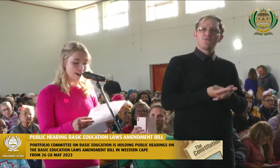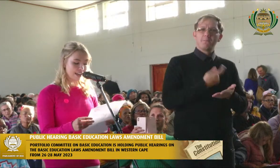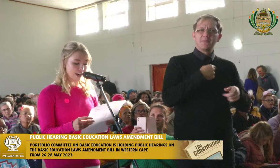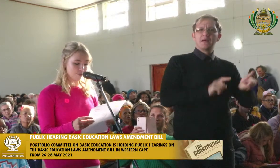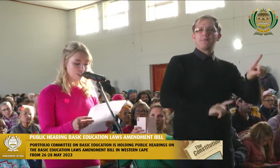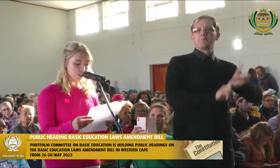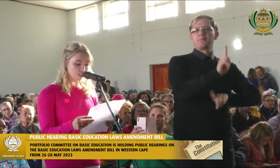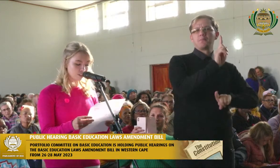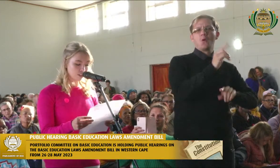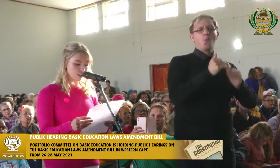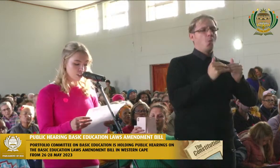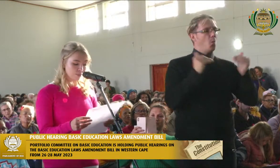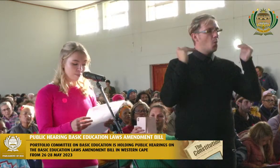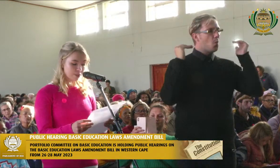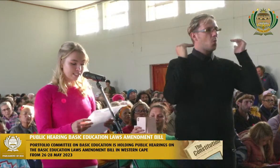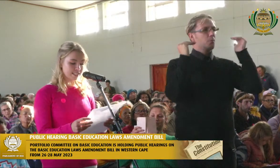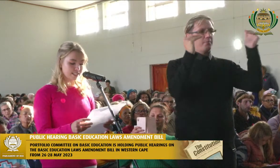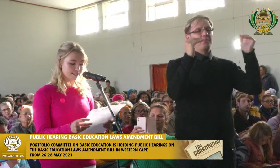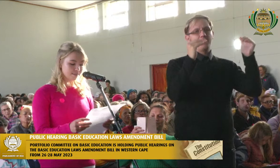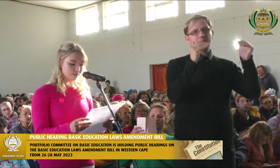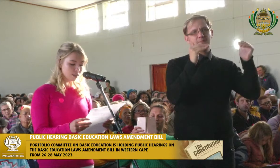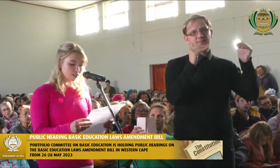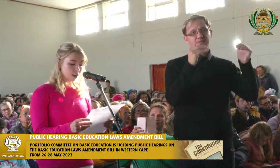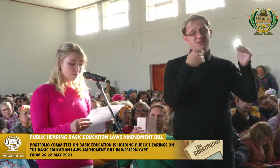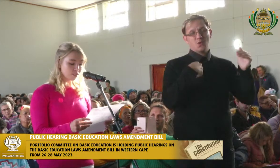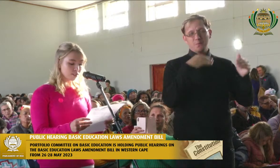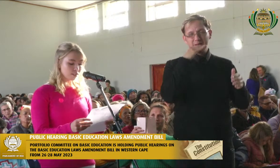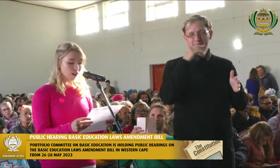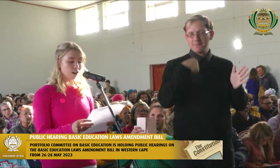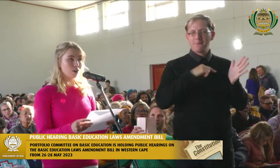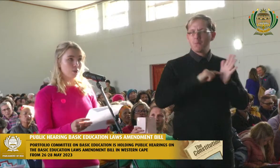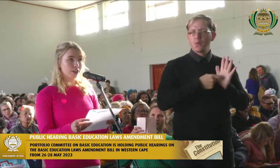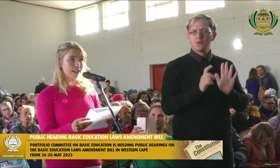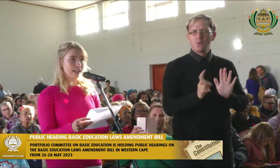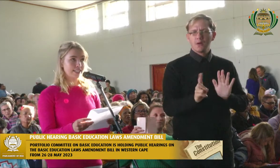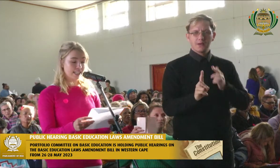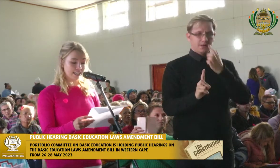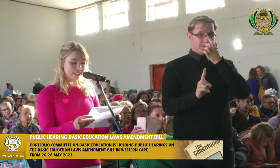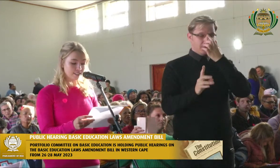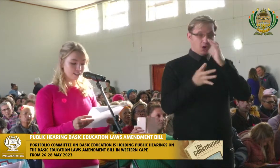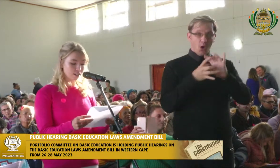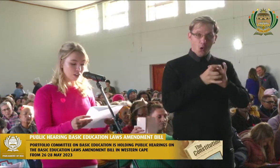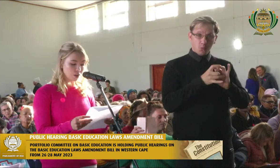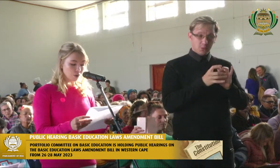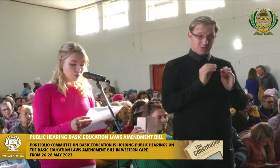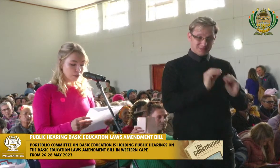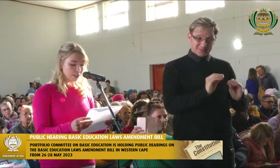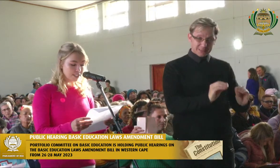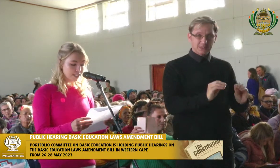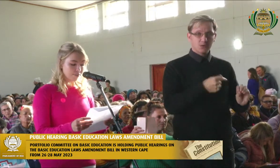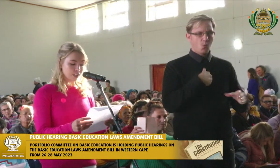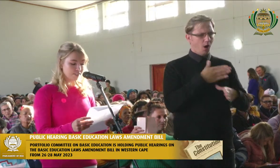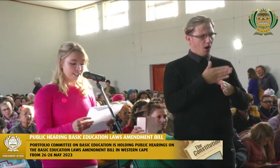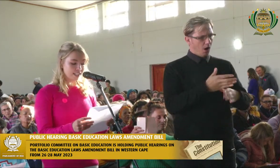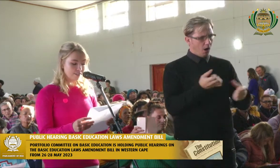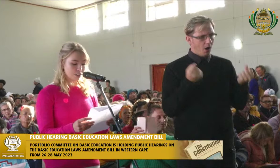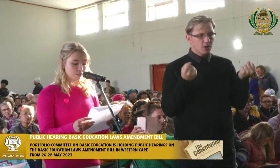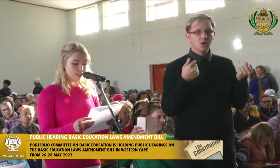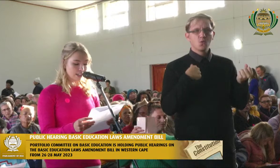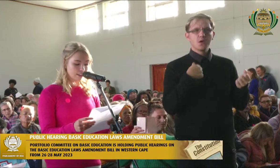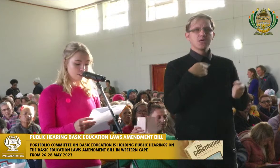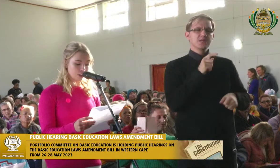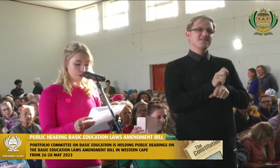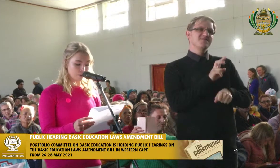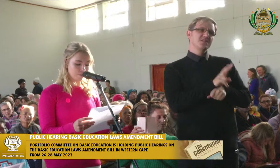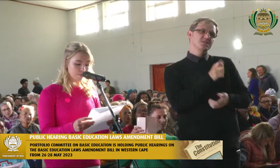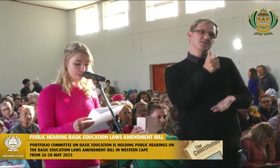an even higher average. So my point is this: homeschoolers are hardworking and dedicated. We don't sit in front of the television